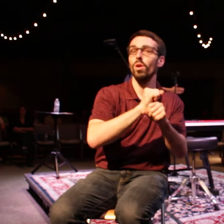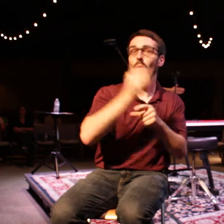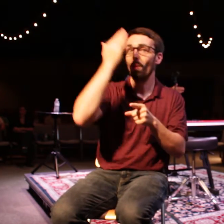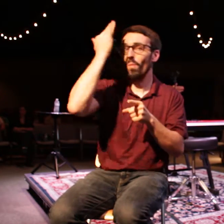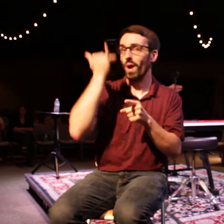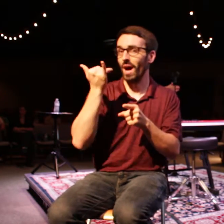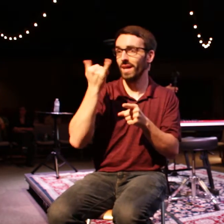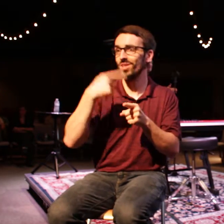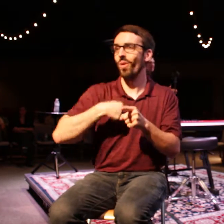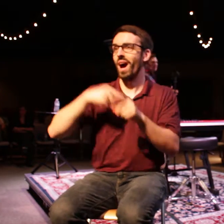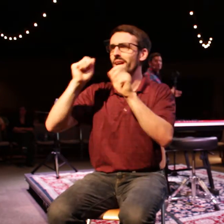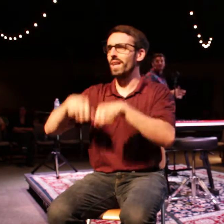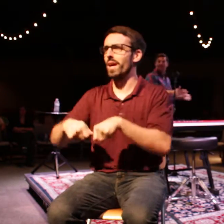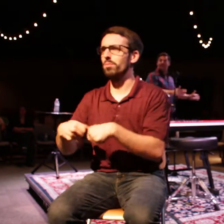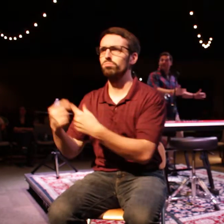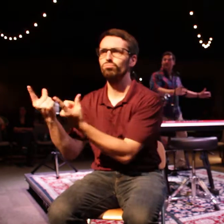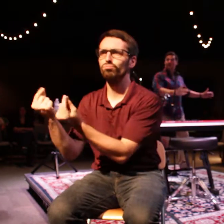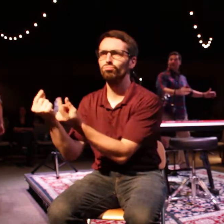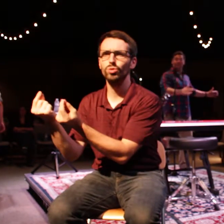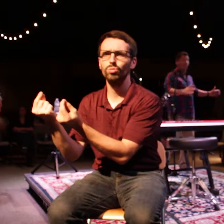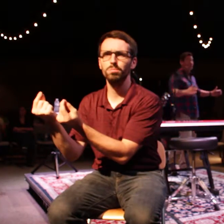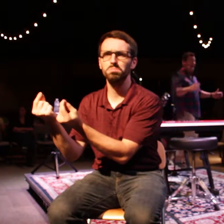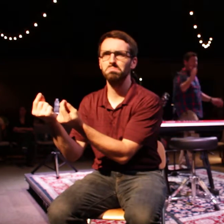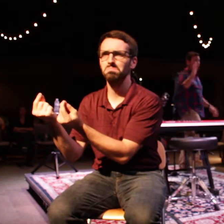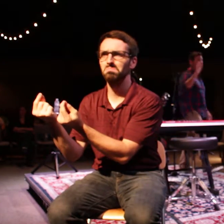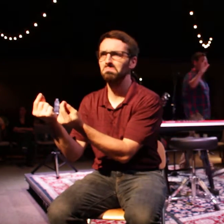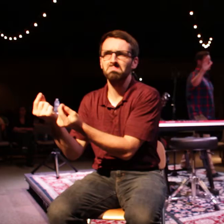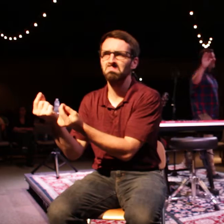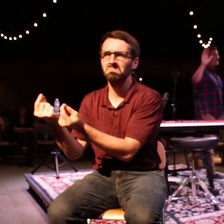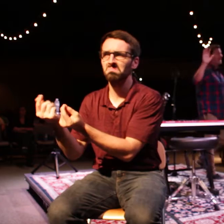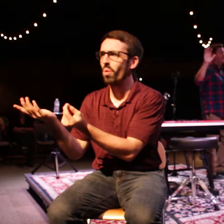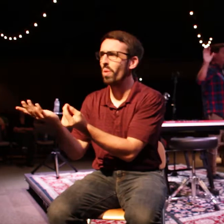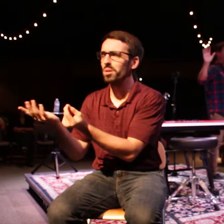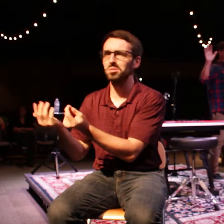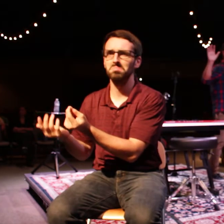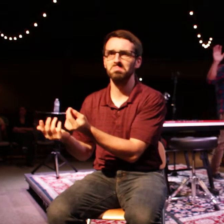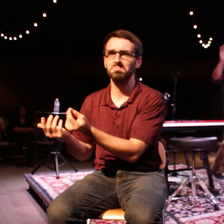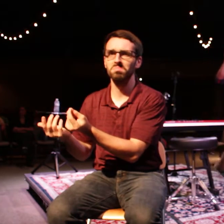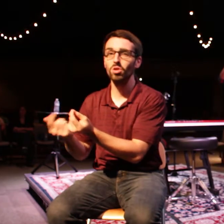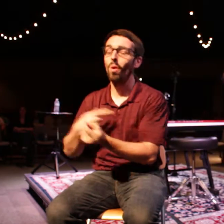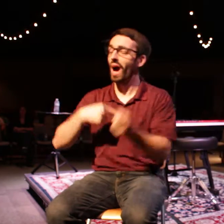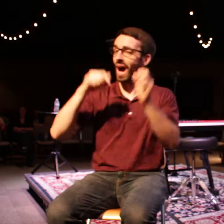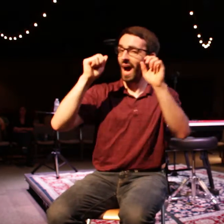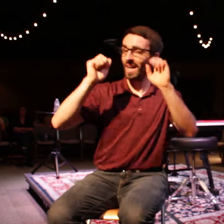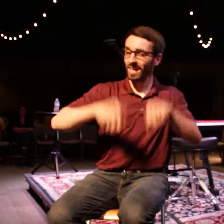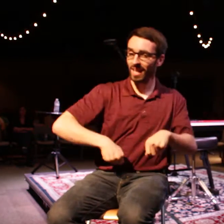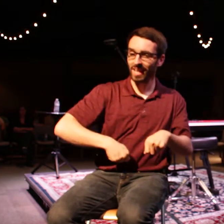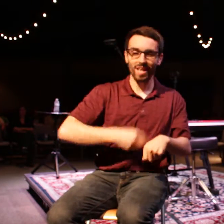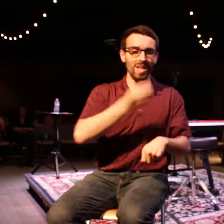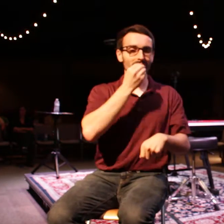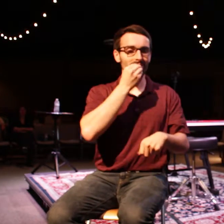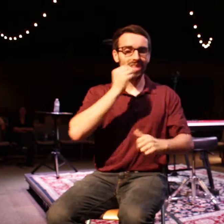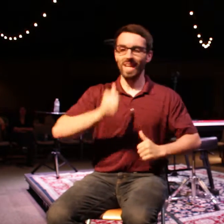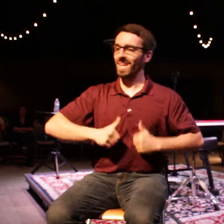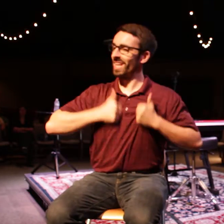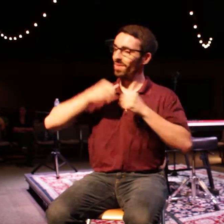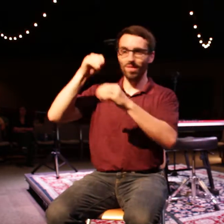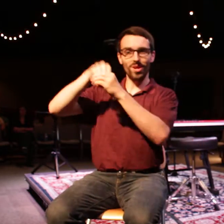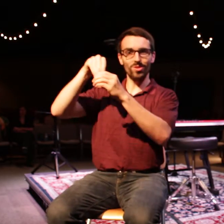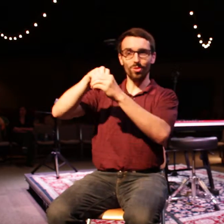What would you put in that blank? For some of you, maybe you would put, I work so I can eat and live indoors. Right? That's important. And we all know